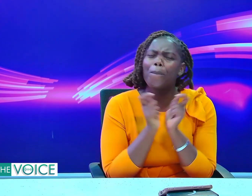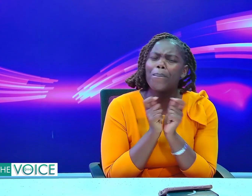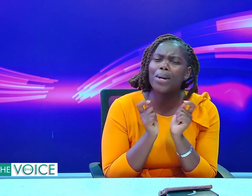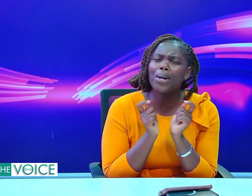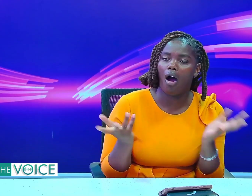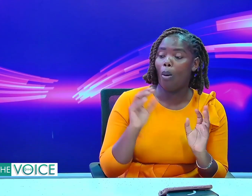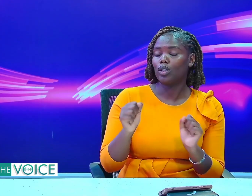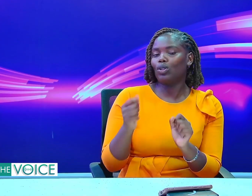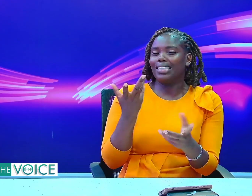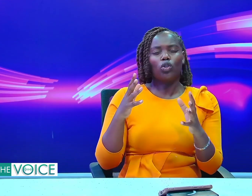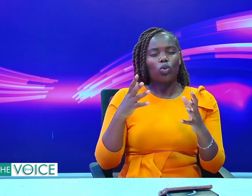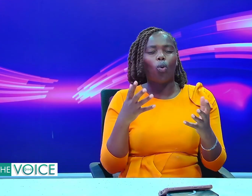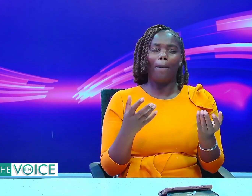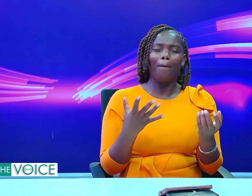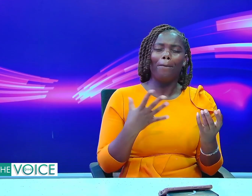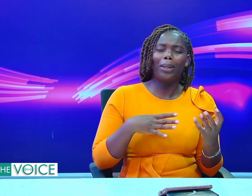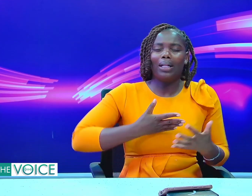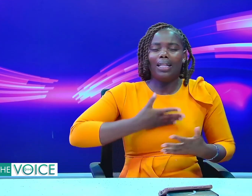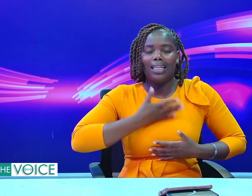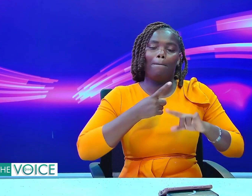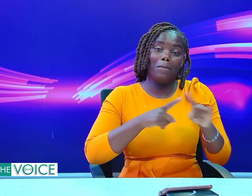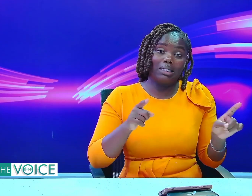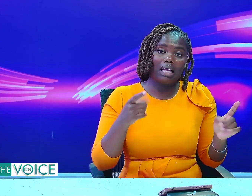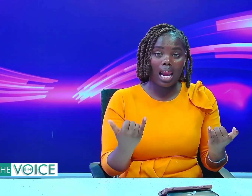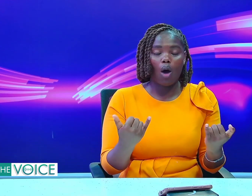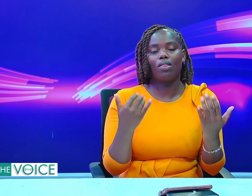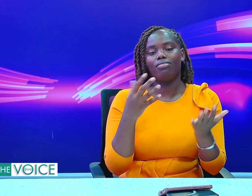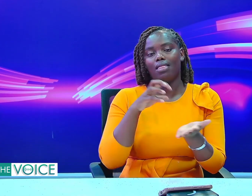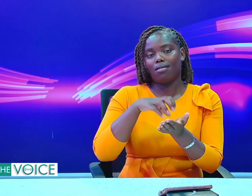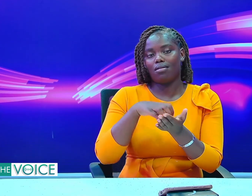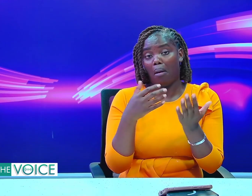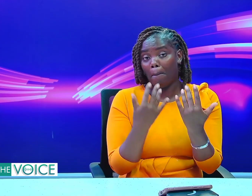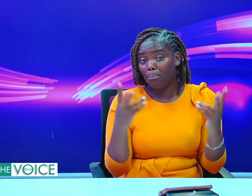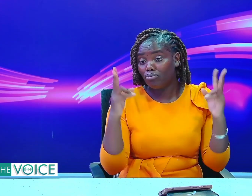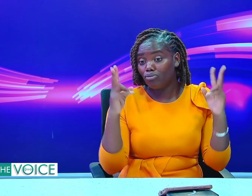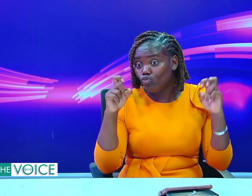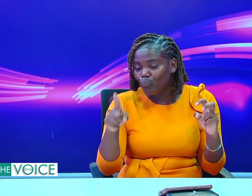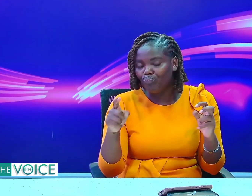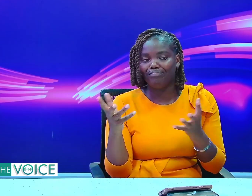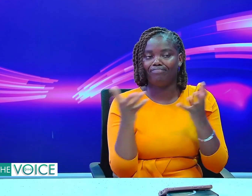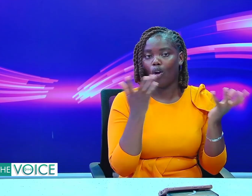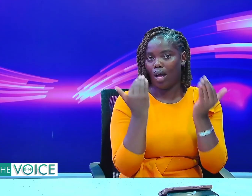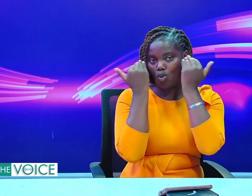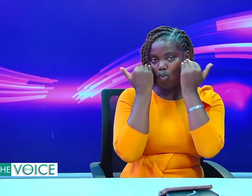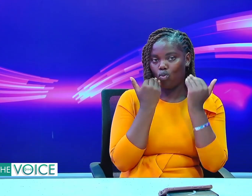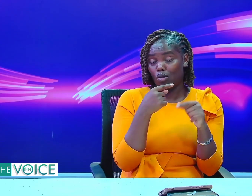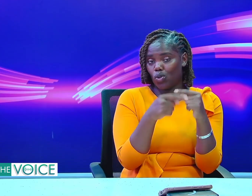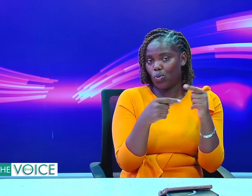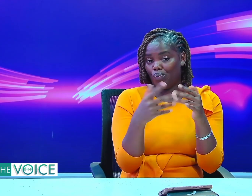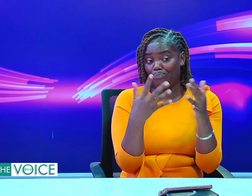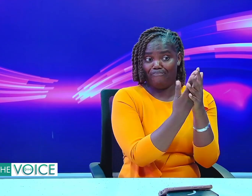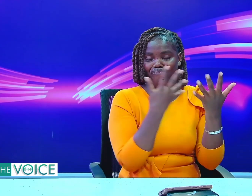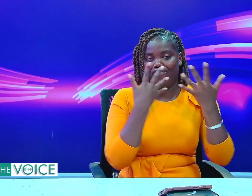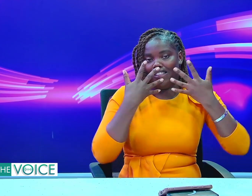were feeling the pain of this girl and empathizing with that. Very many people are upset. Right now, the situation currently is